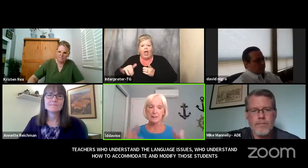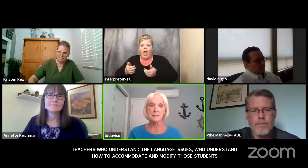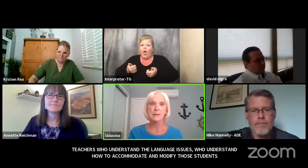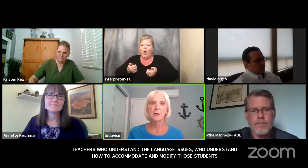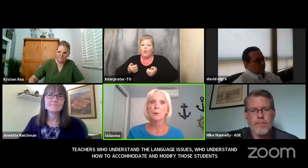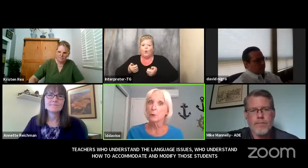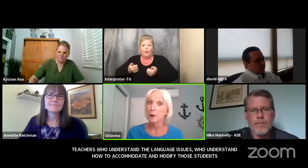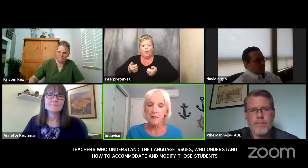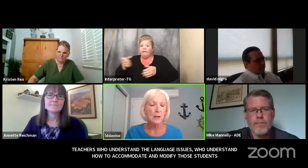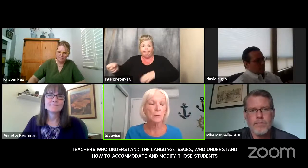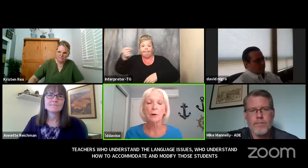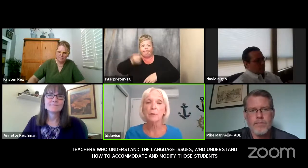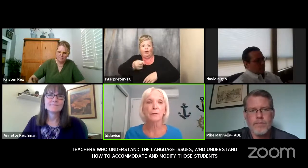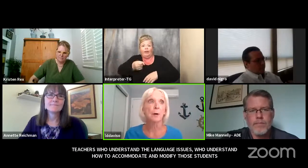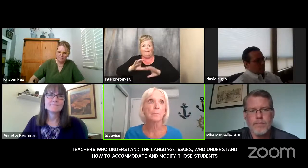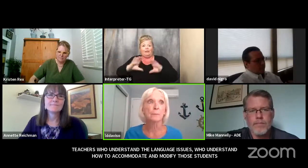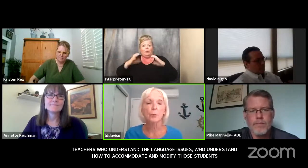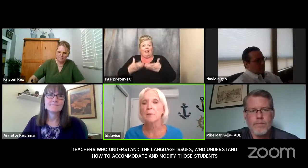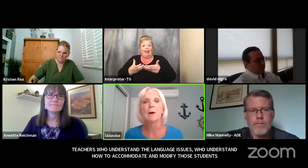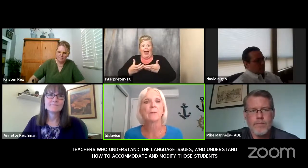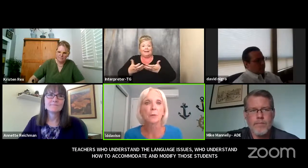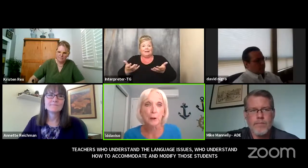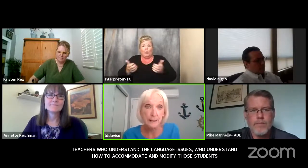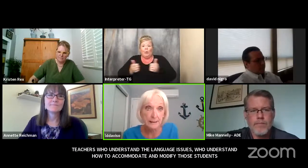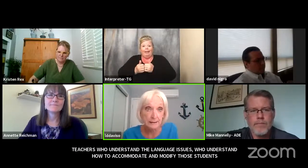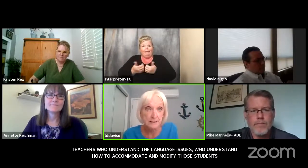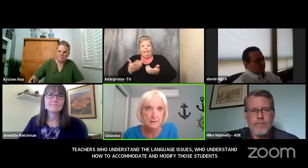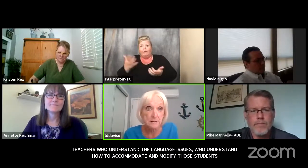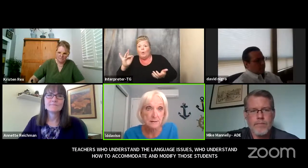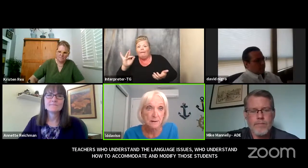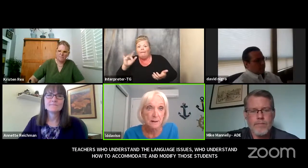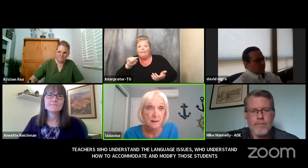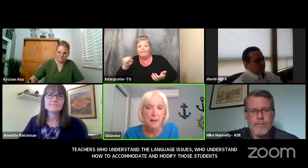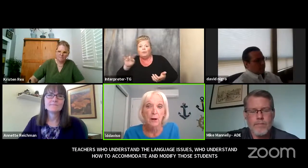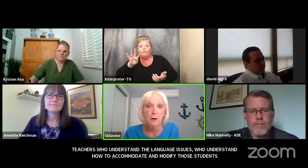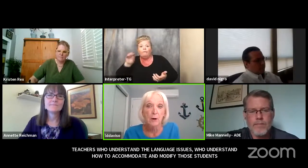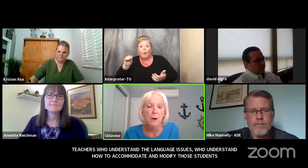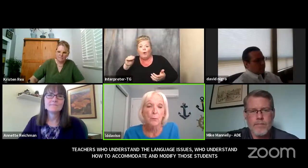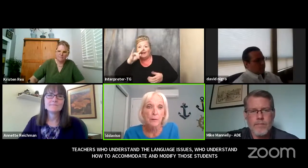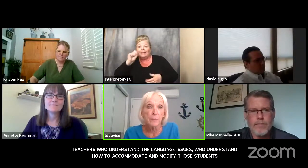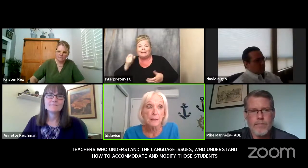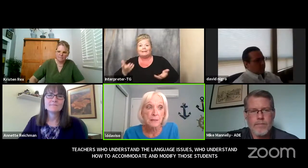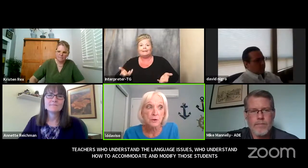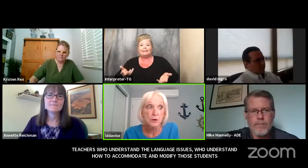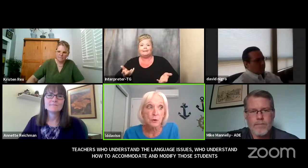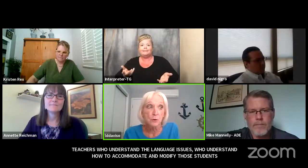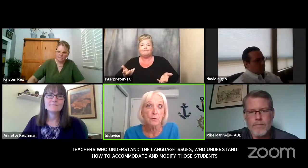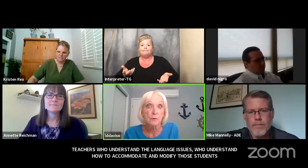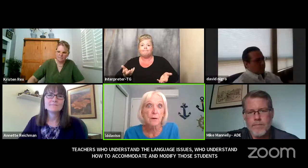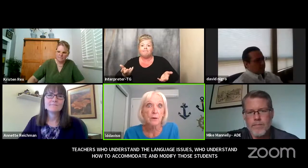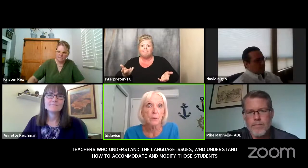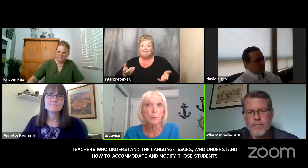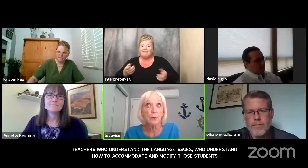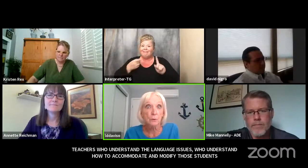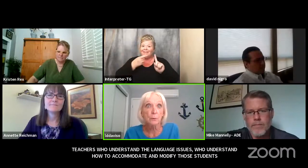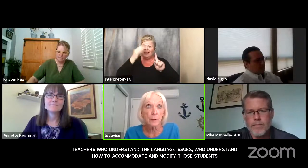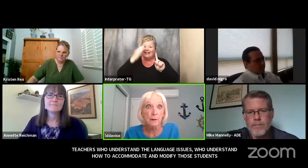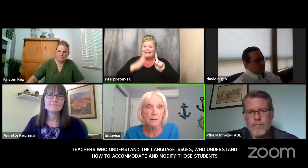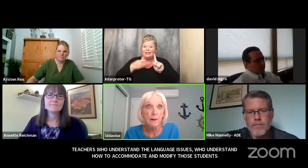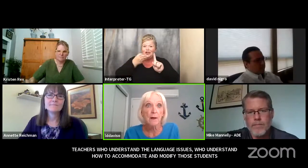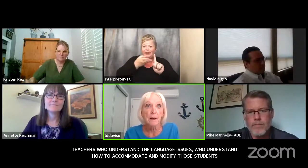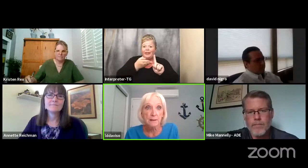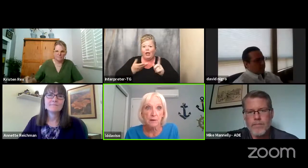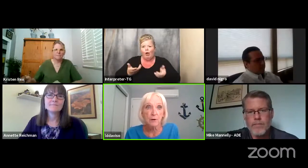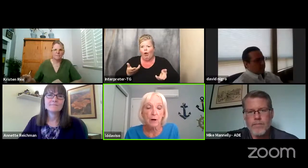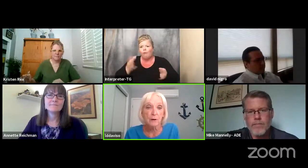class with anywhere from 25 to 40 kids. with a teacher who's never worked